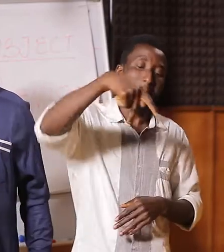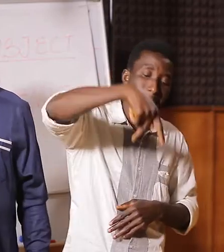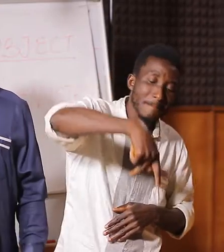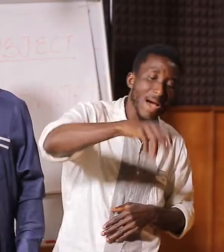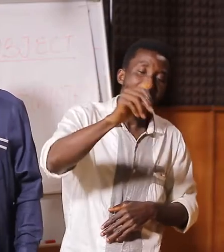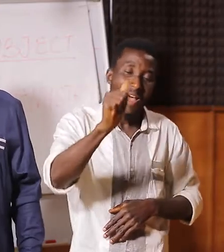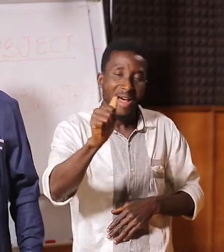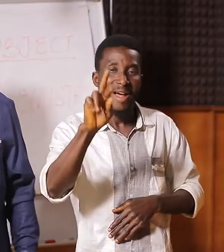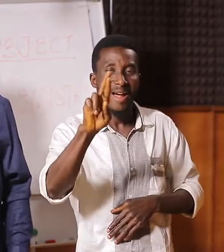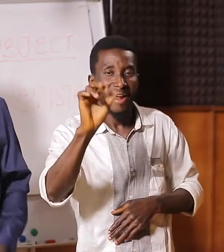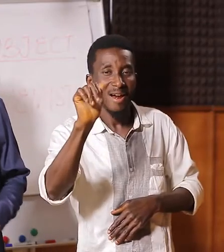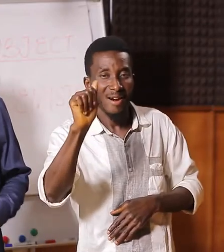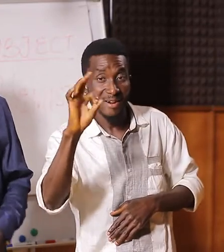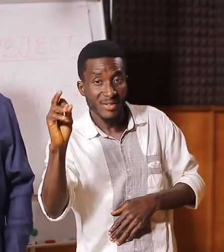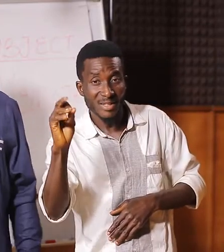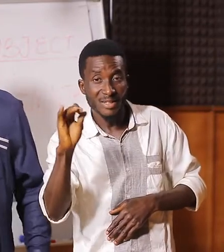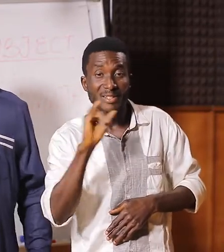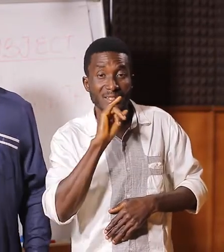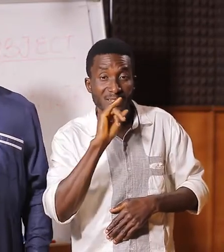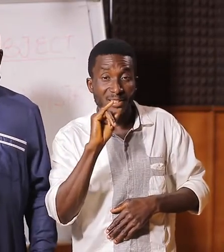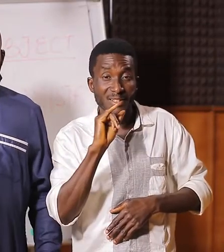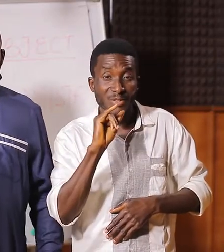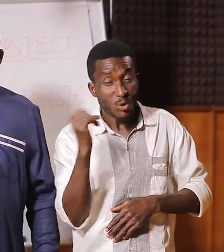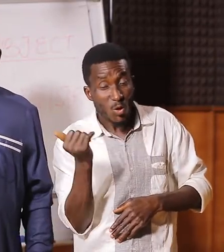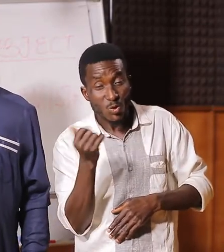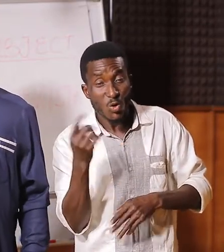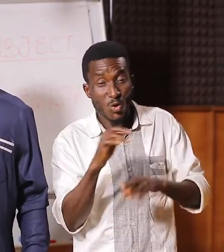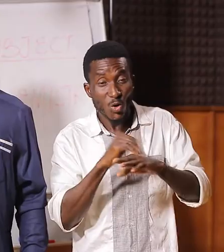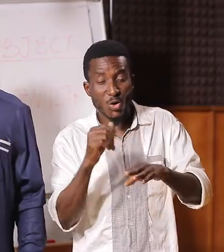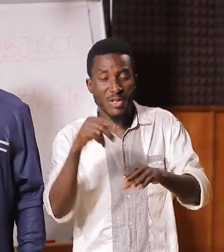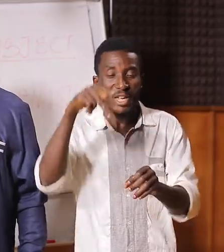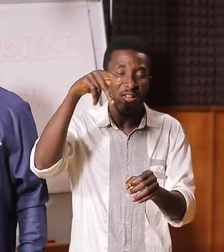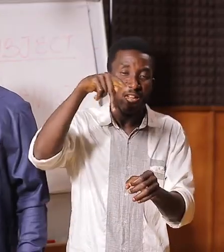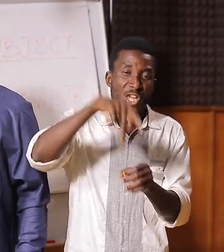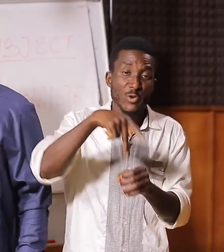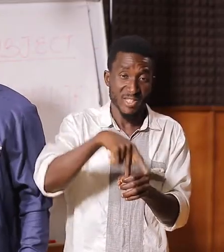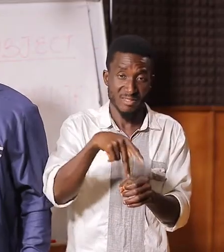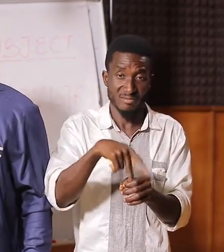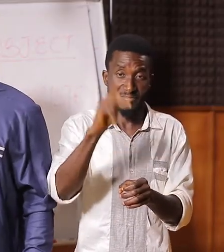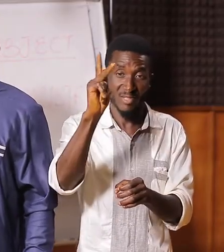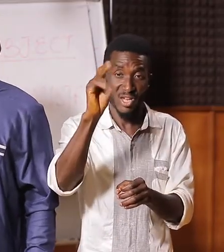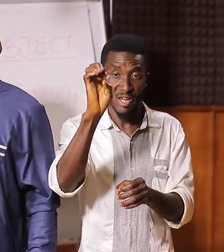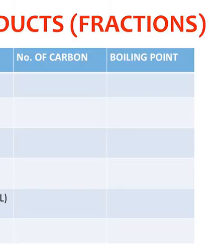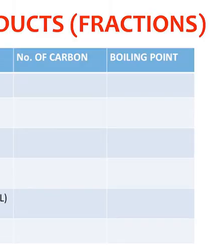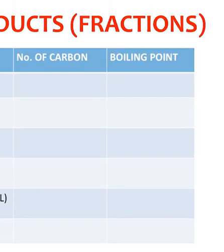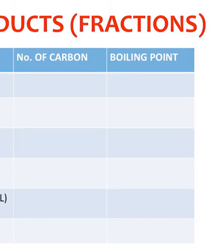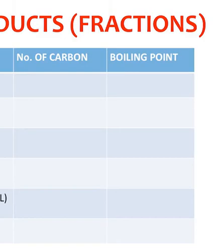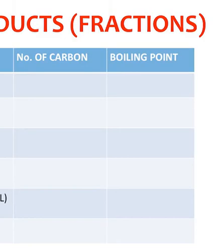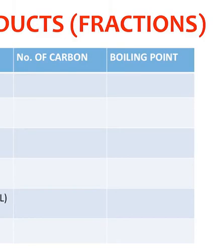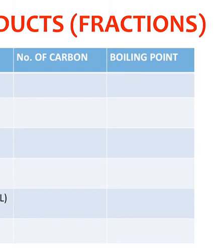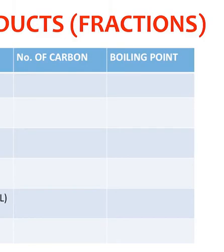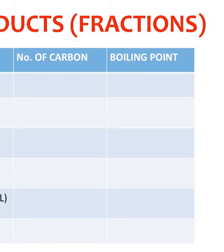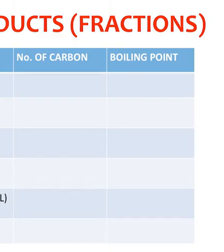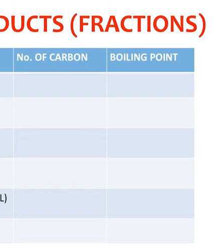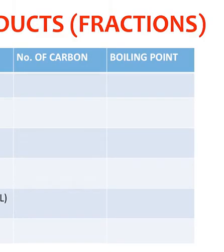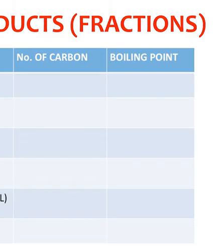kerosene. Don't forget, we said the petrol is a complex mixture of different substances. After the paraffin,